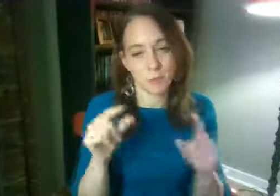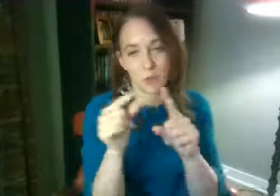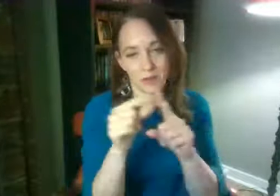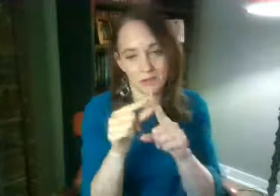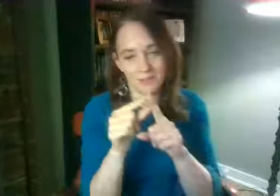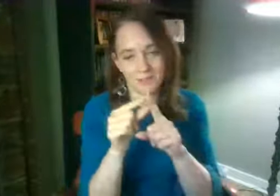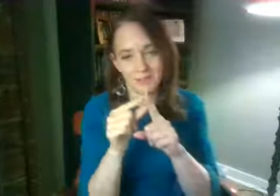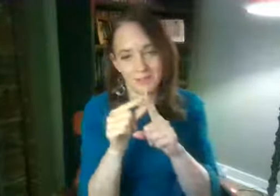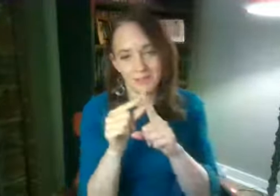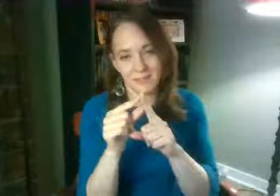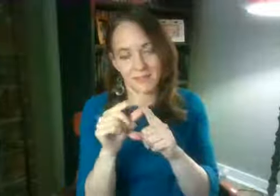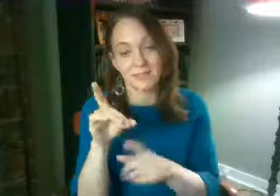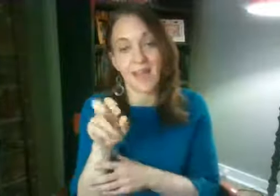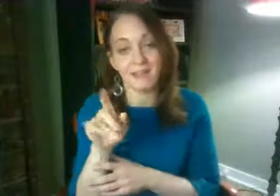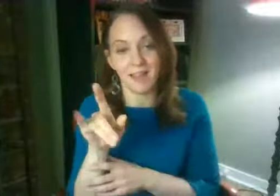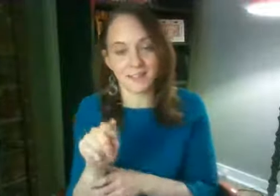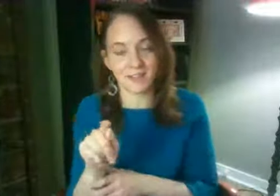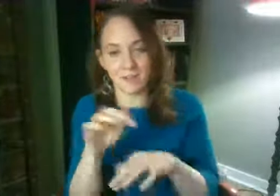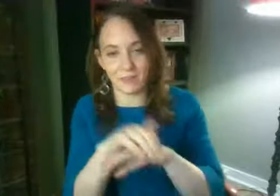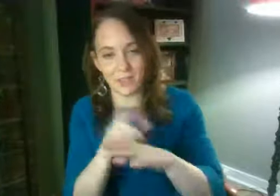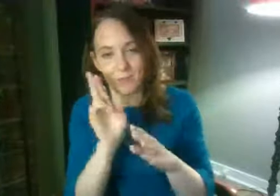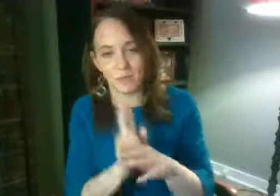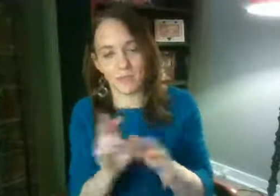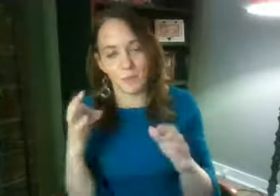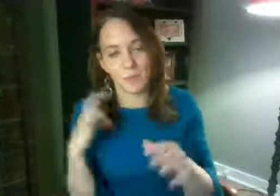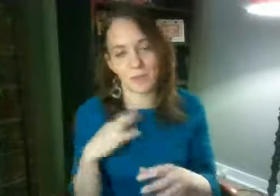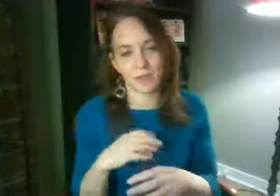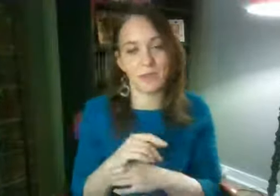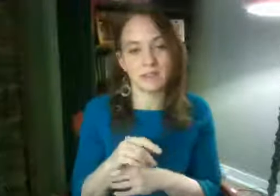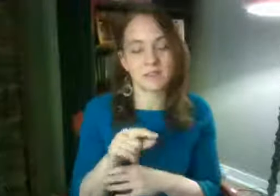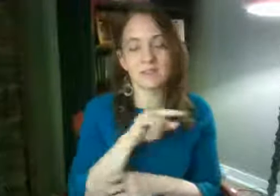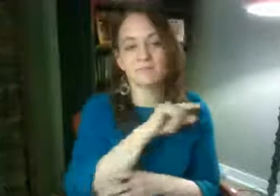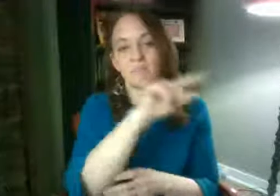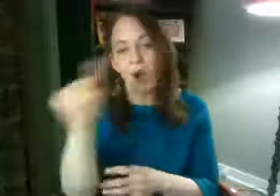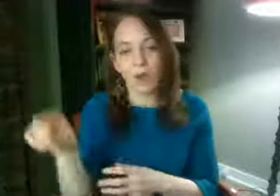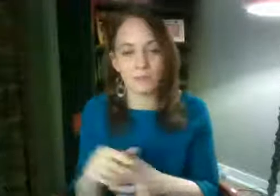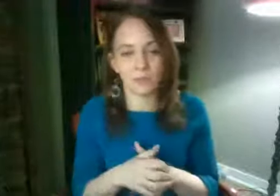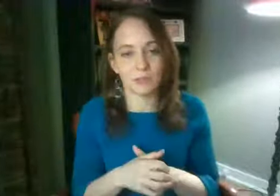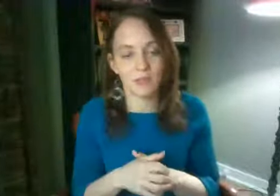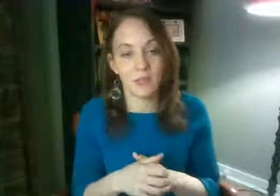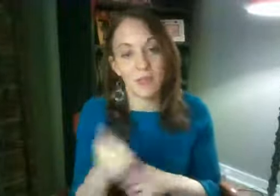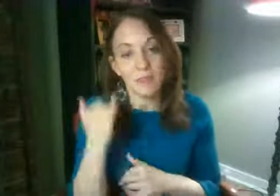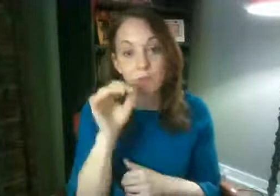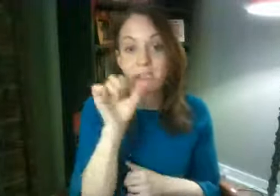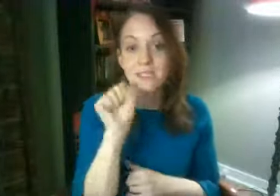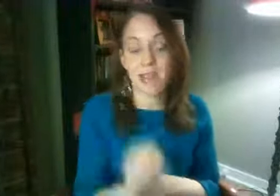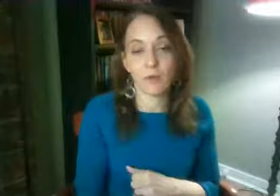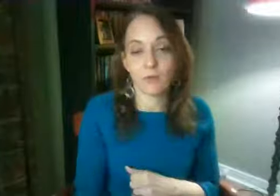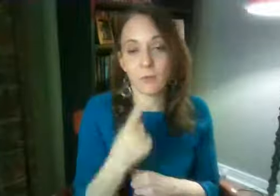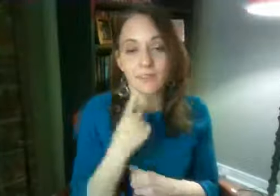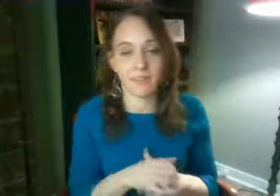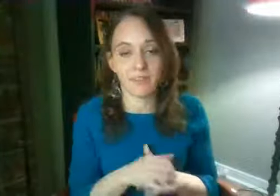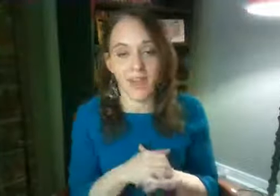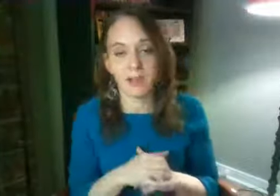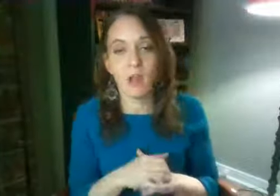Pittsburgh word, the dialect of English that we use here in Pittsburgh that means all of you. If you're from the South, you might say that